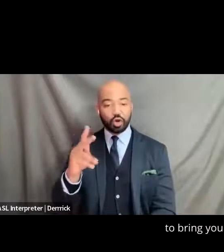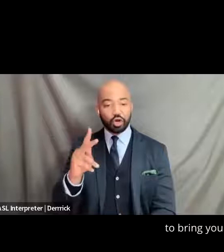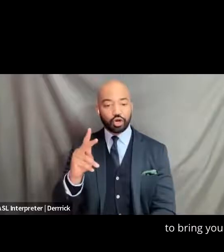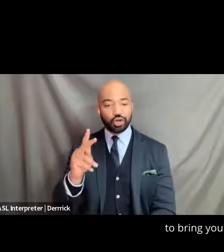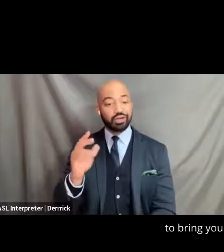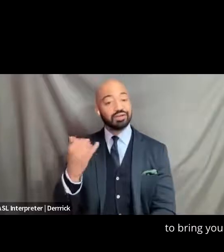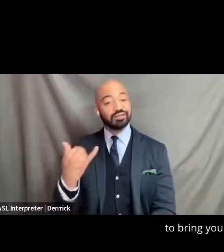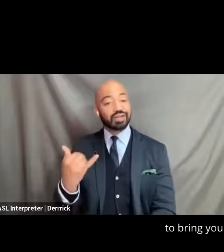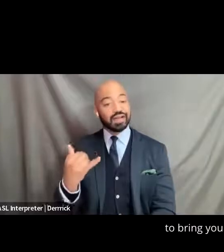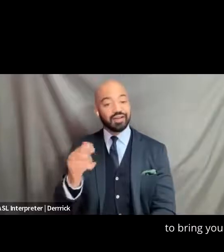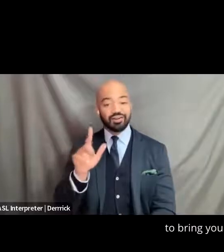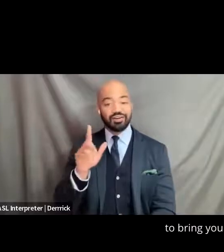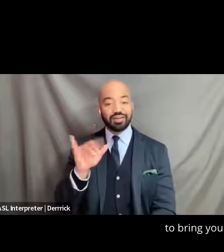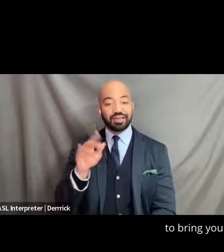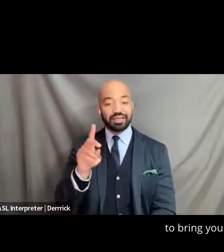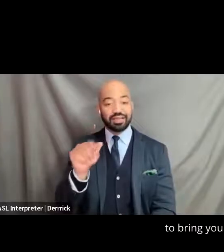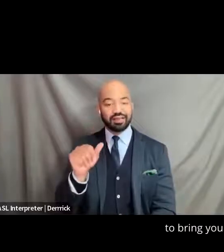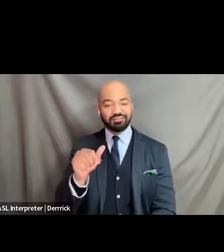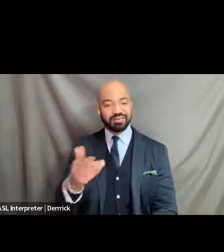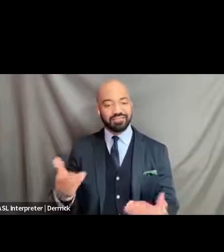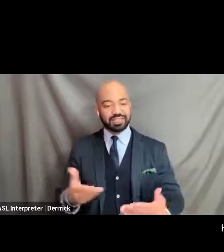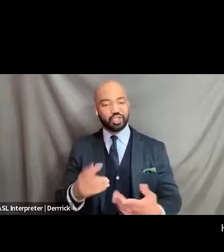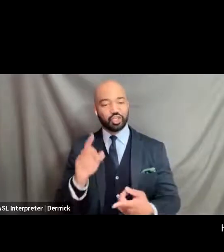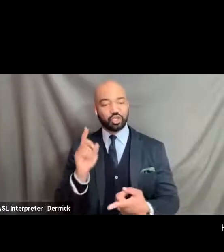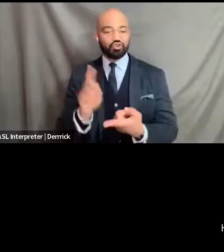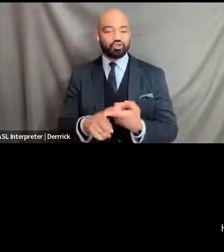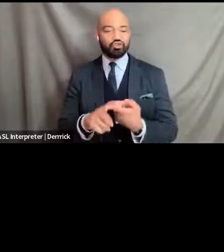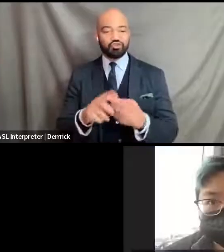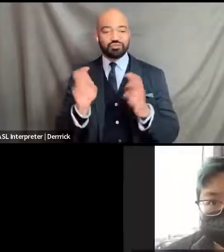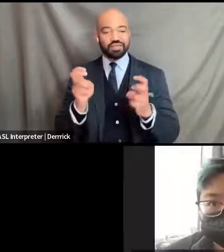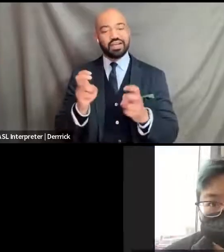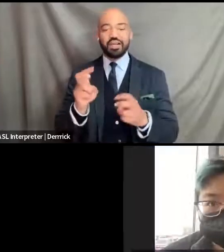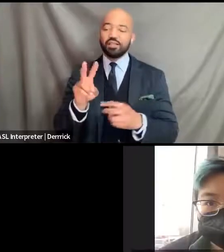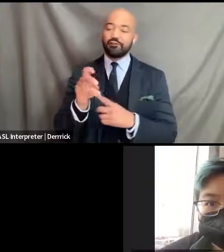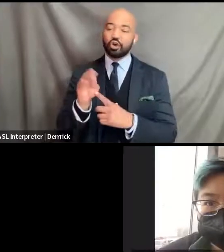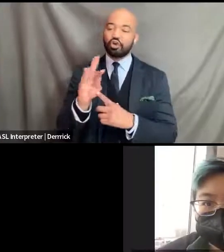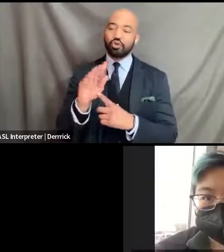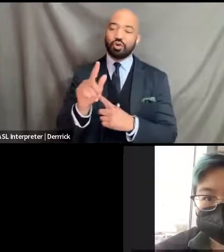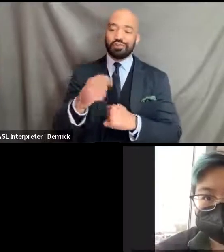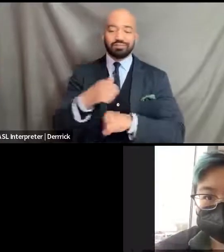to the virtual stage here we go